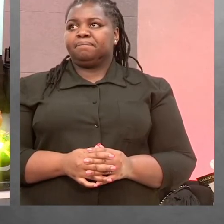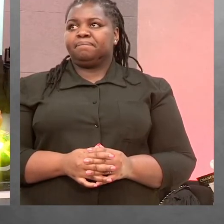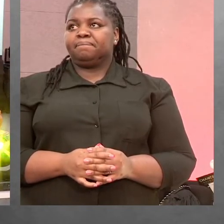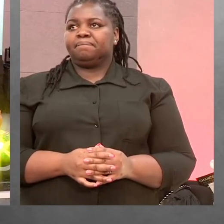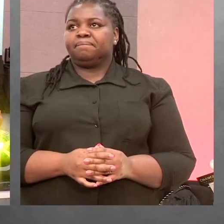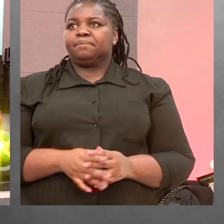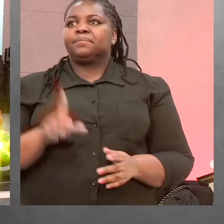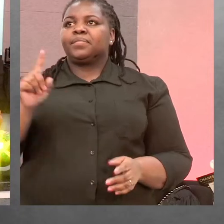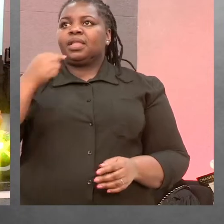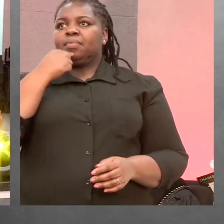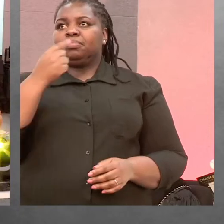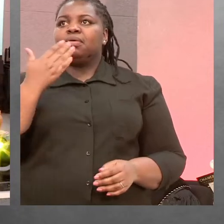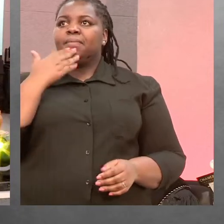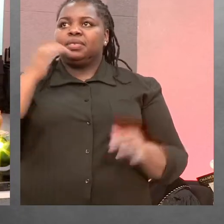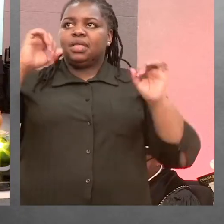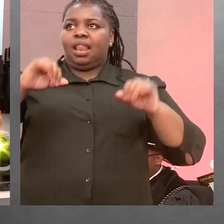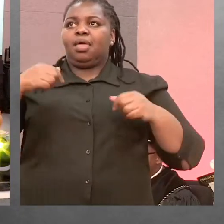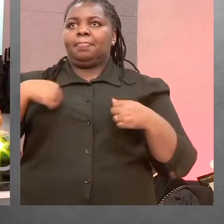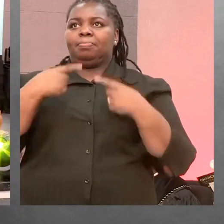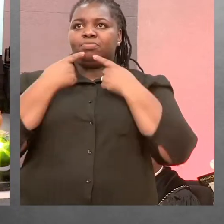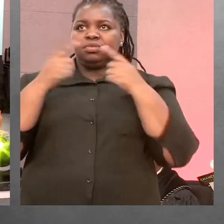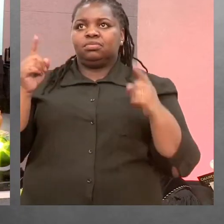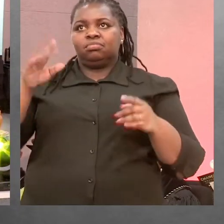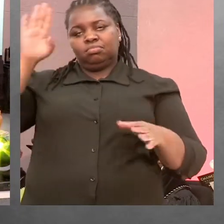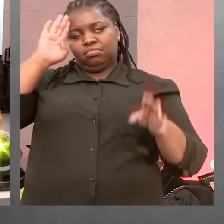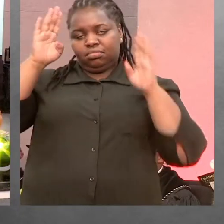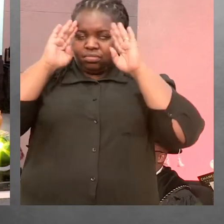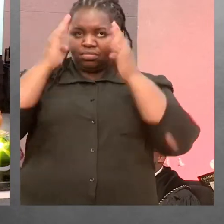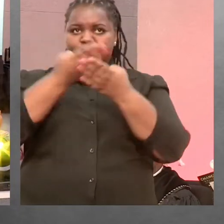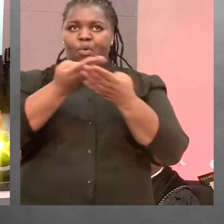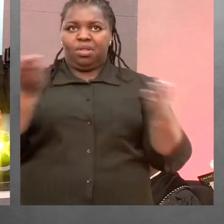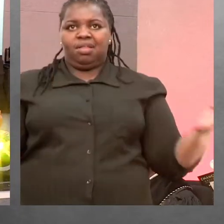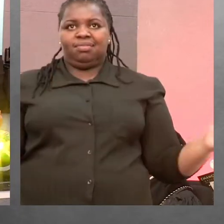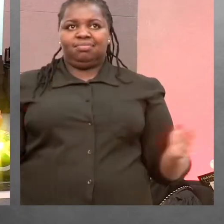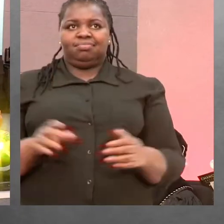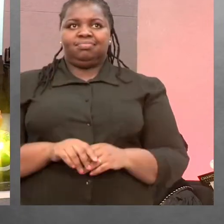That being said, please allow me to say protocol observed.